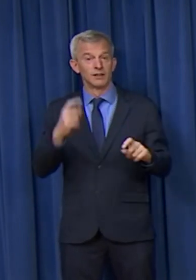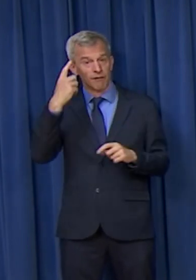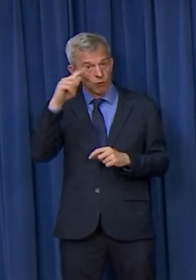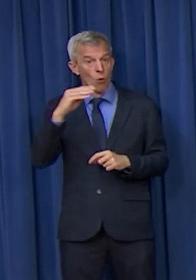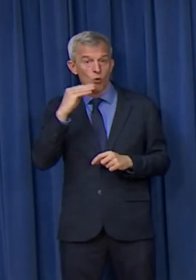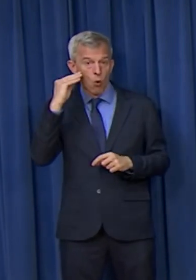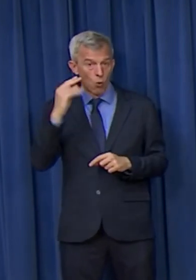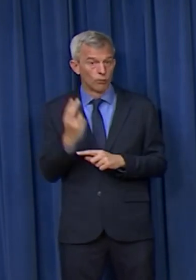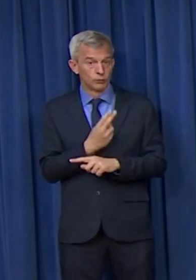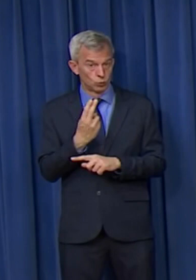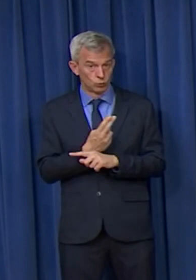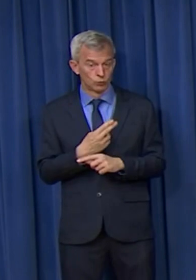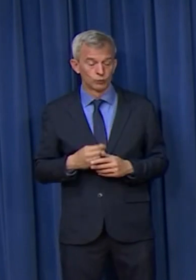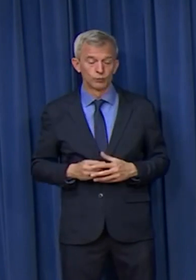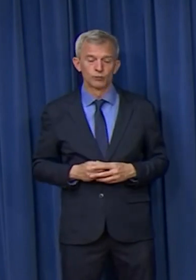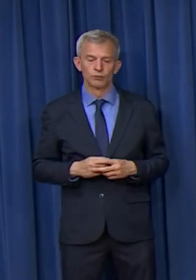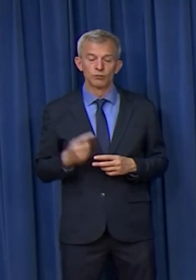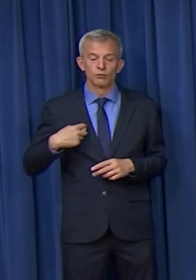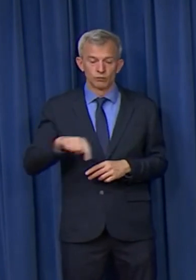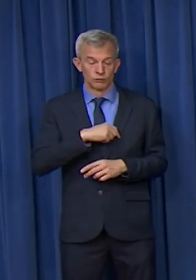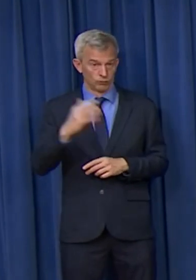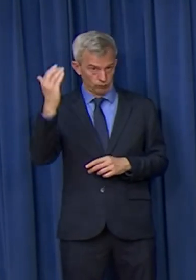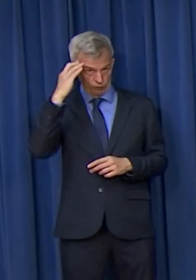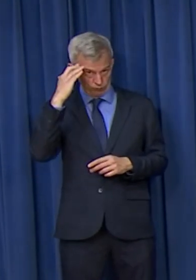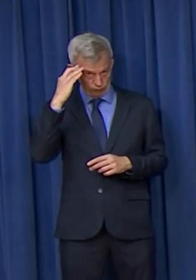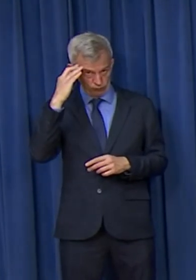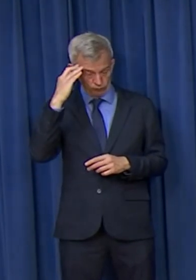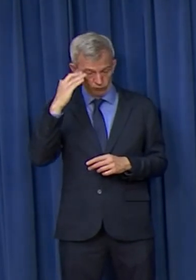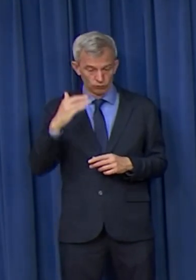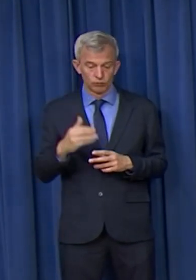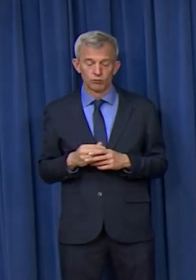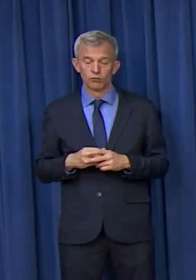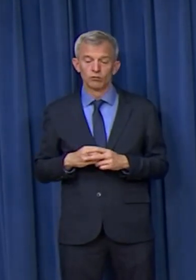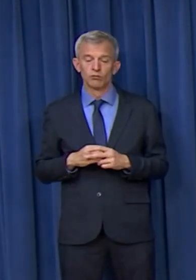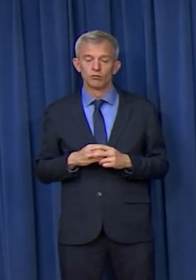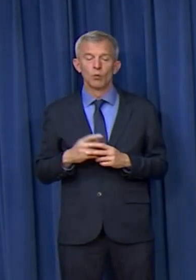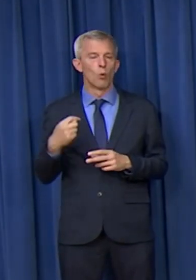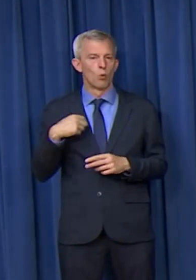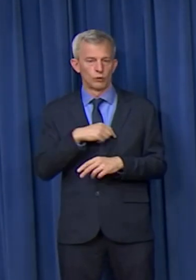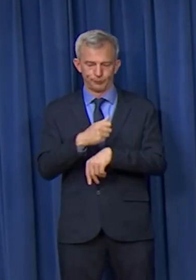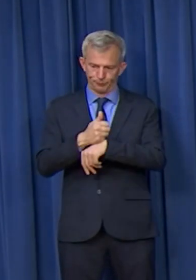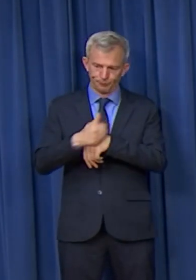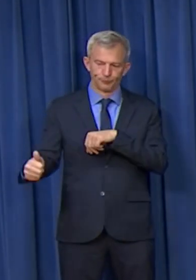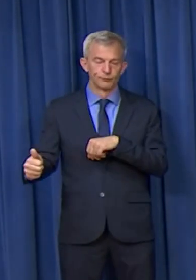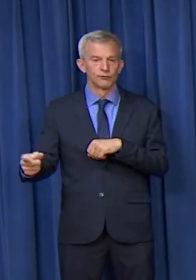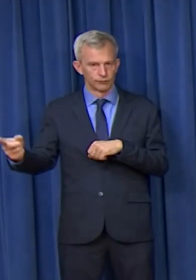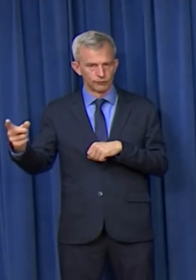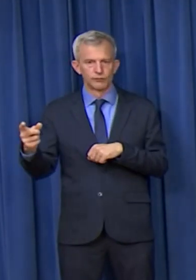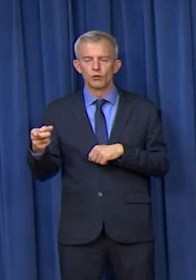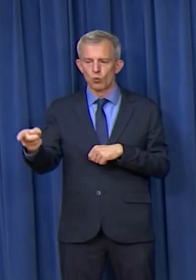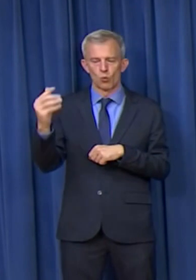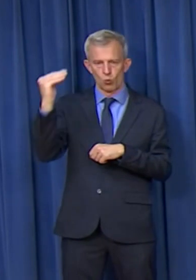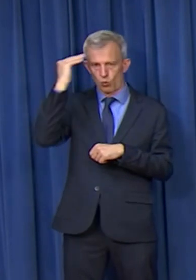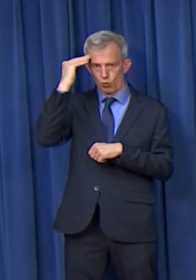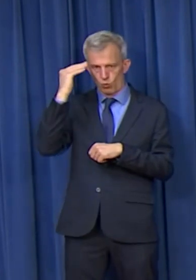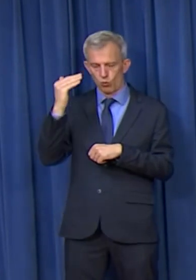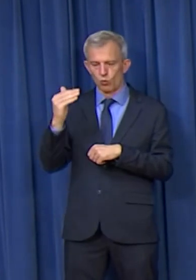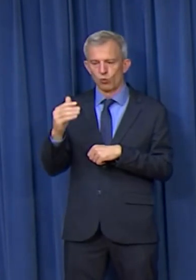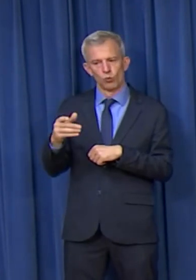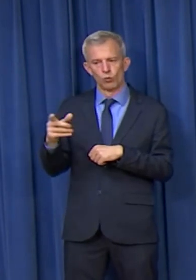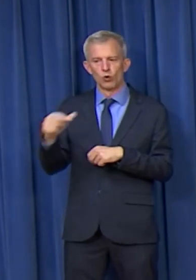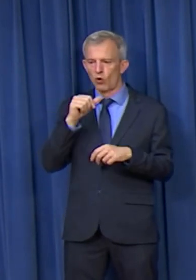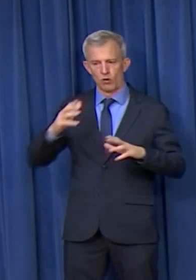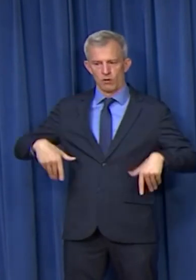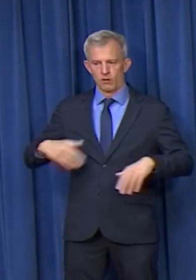use. And we know that online, at least we have alleged that they have stated misleadingly that they had attained FDA